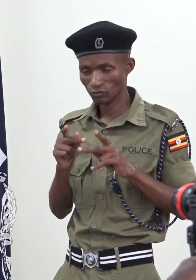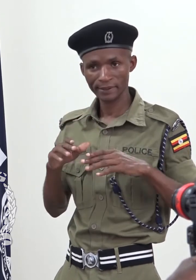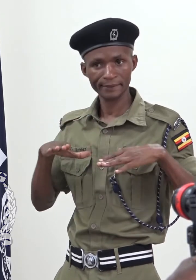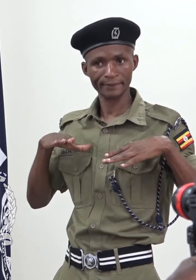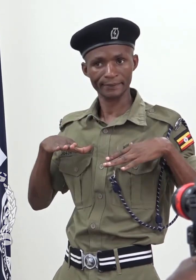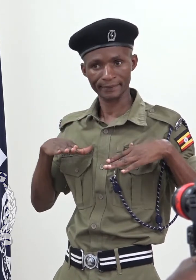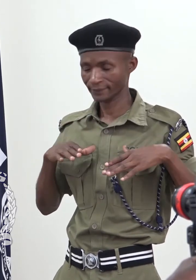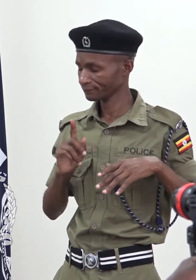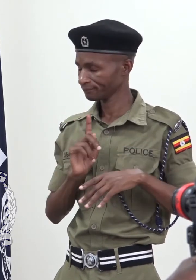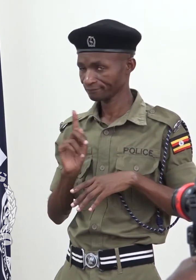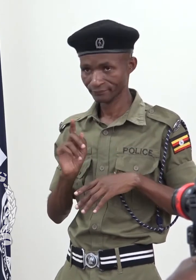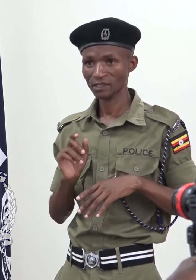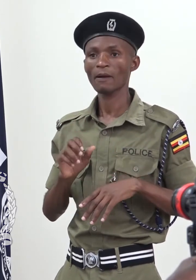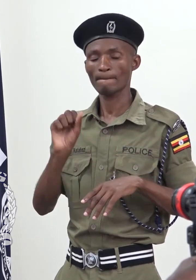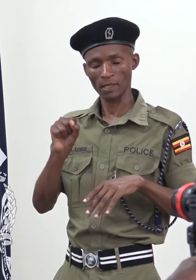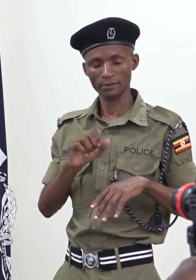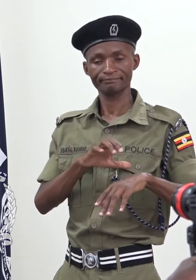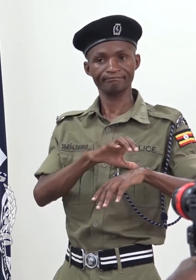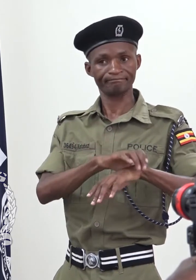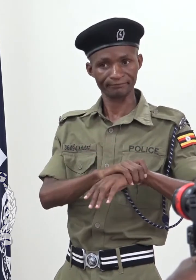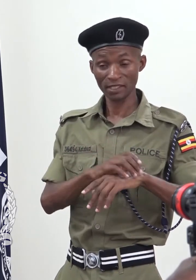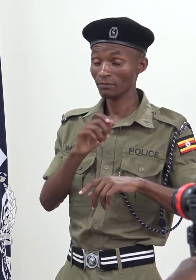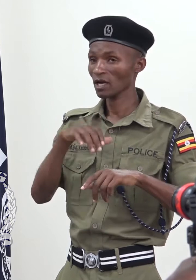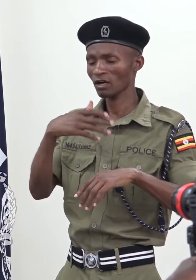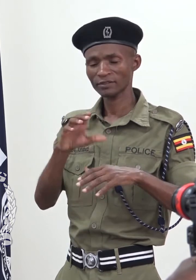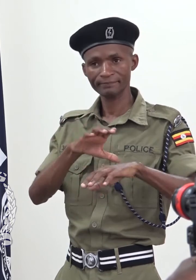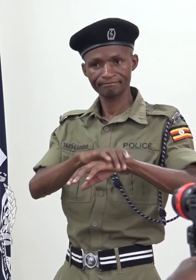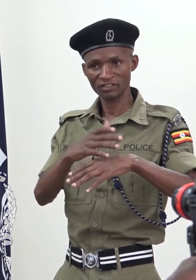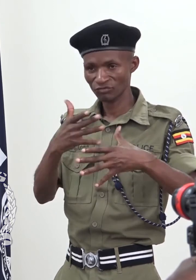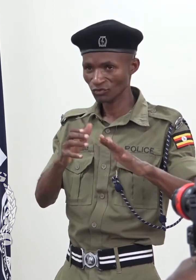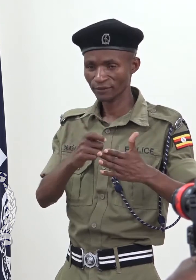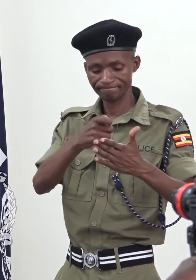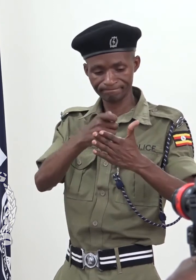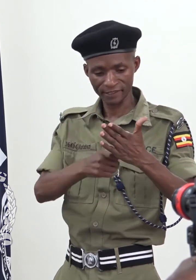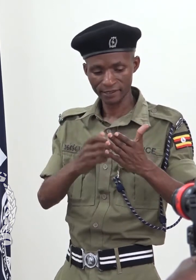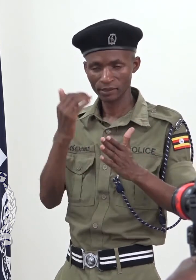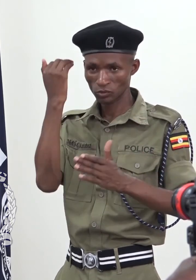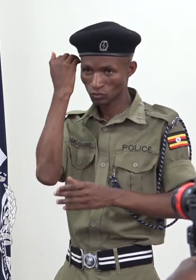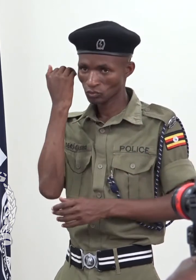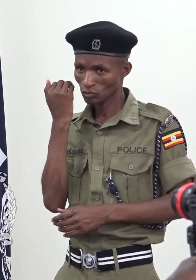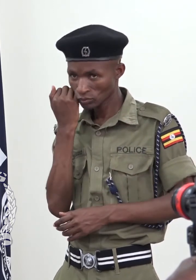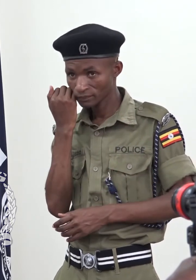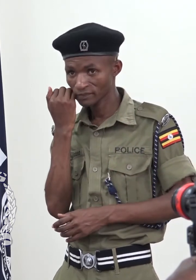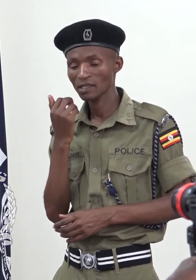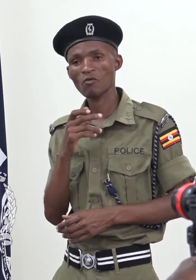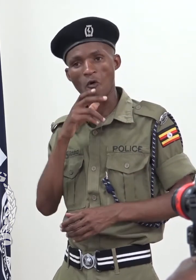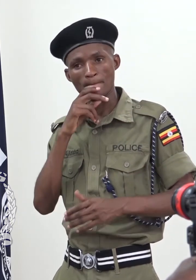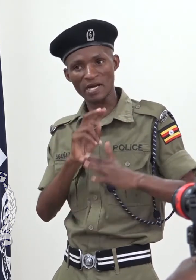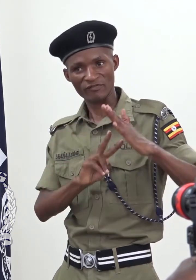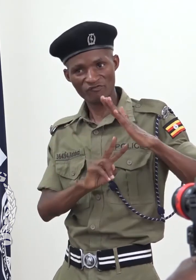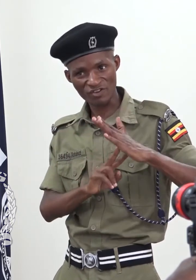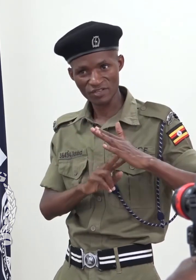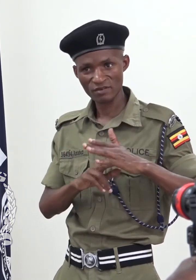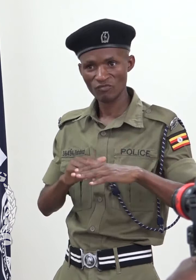they are arrested and charged to court. Right now the victim is, we rushed him to Mulago. He was in